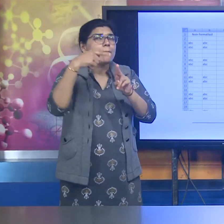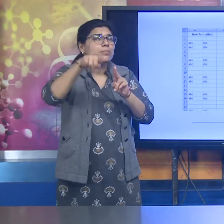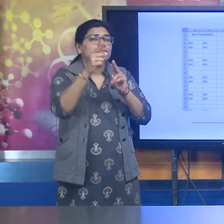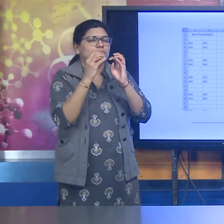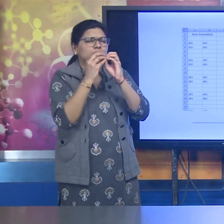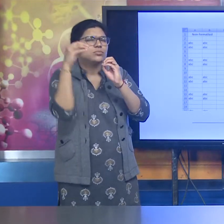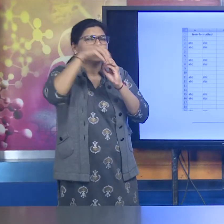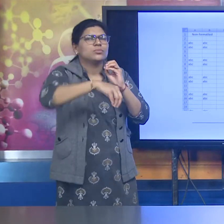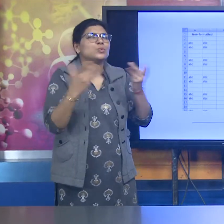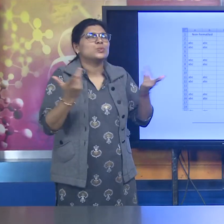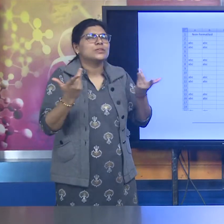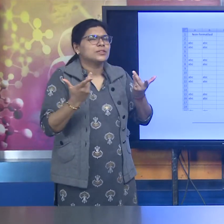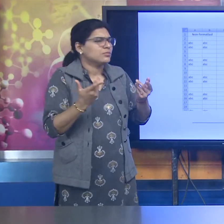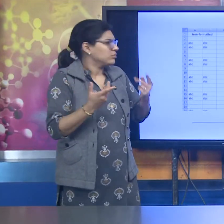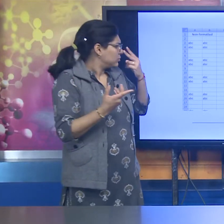What is the name of this picture